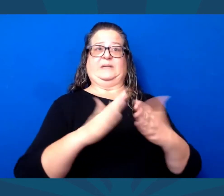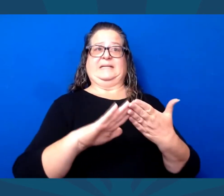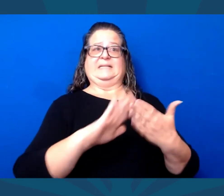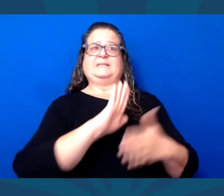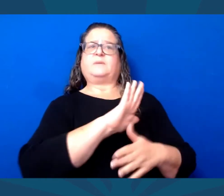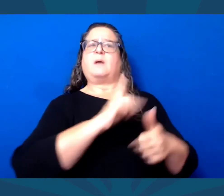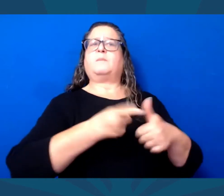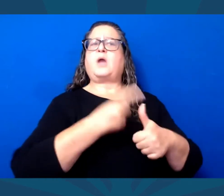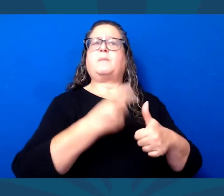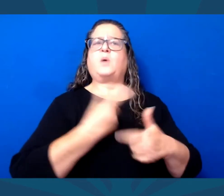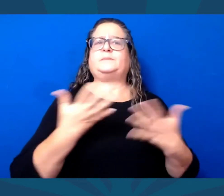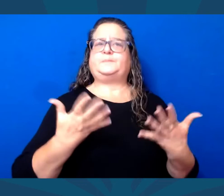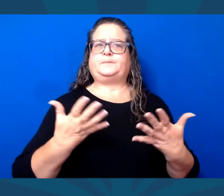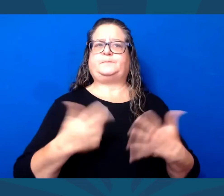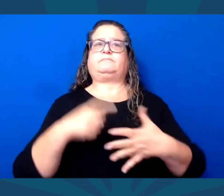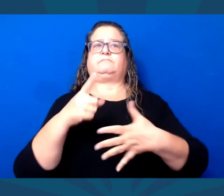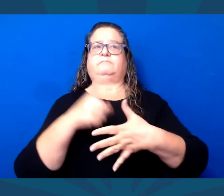community.